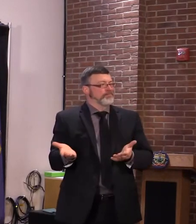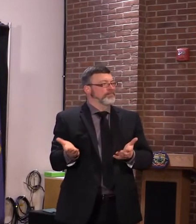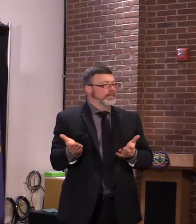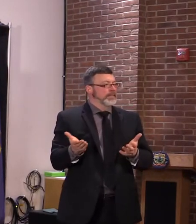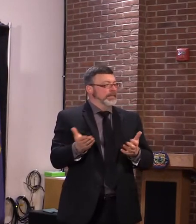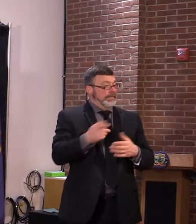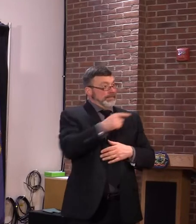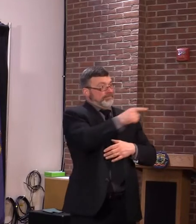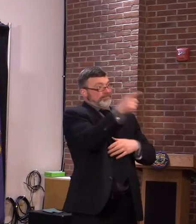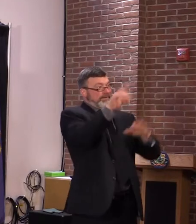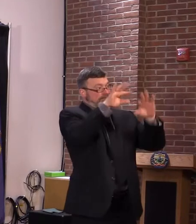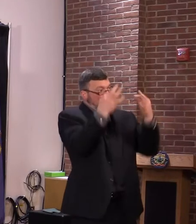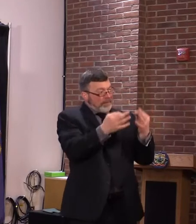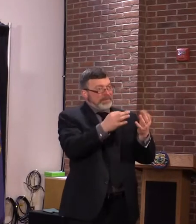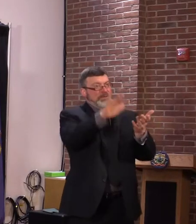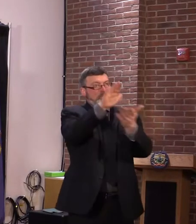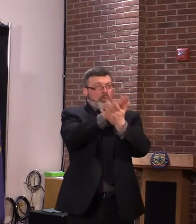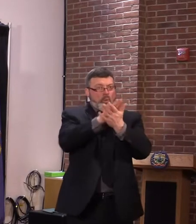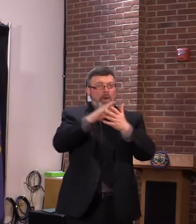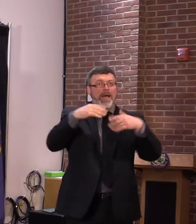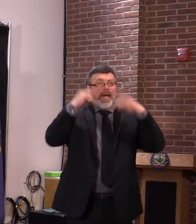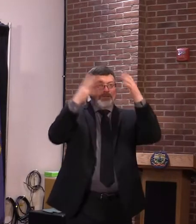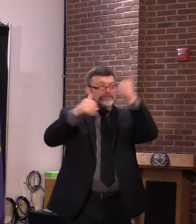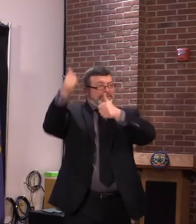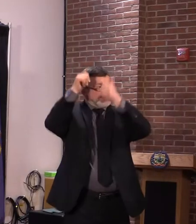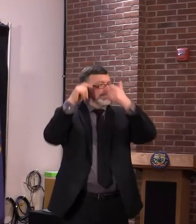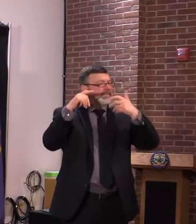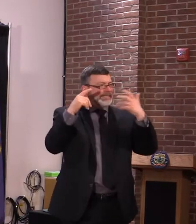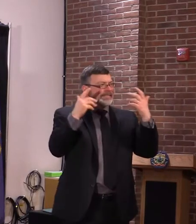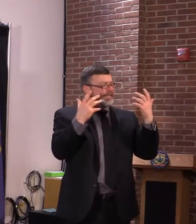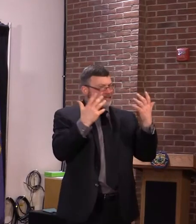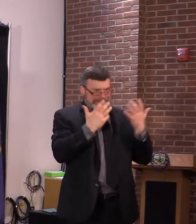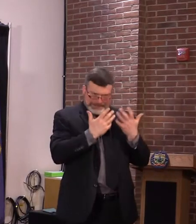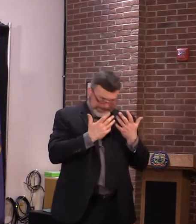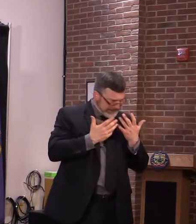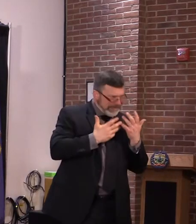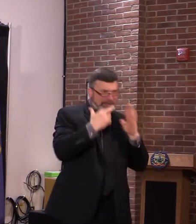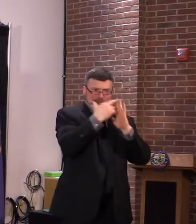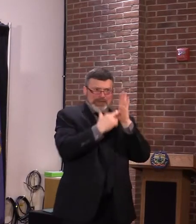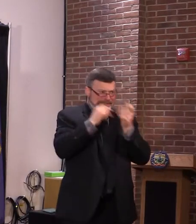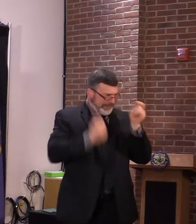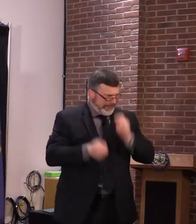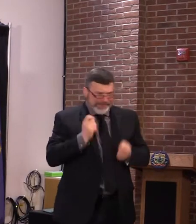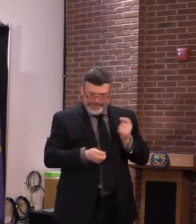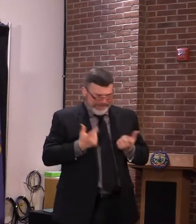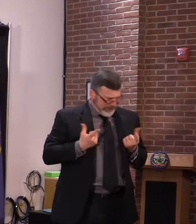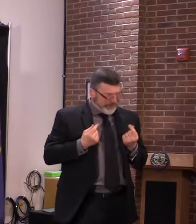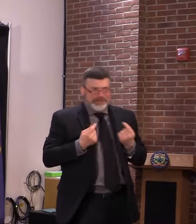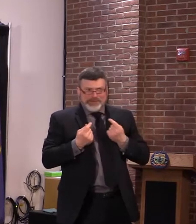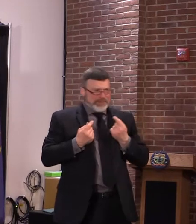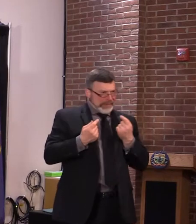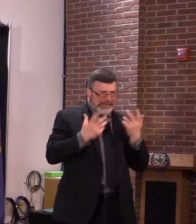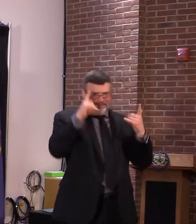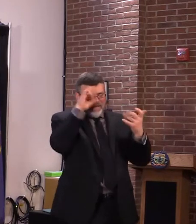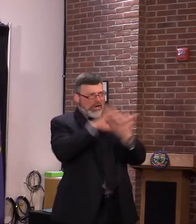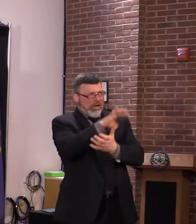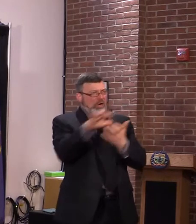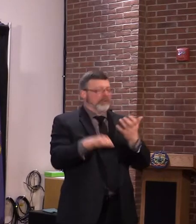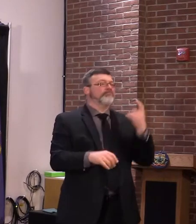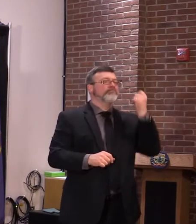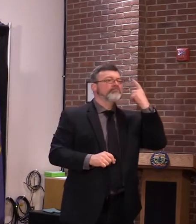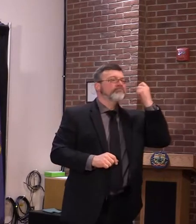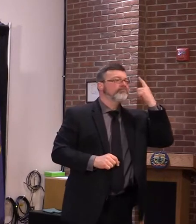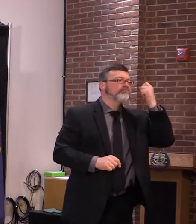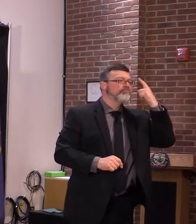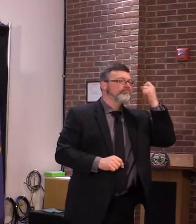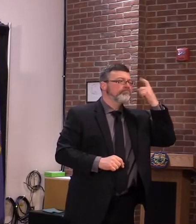of education and extracurriculars. Keep in mind that Omicron has only been in this country and this state on